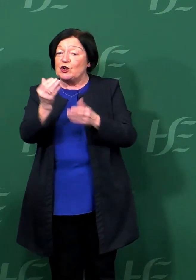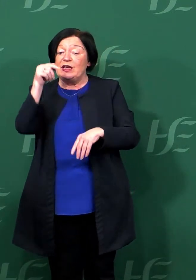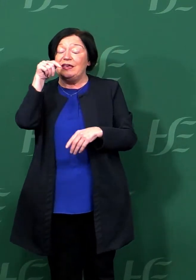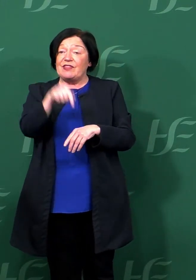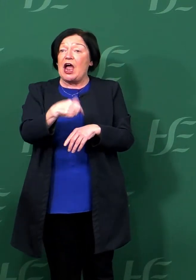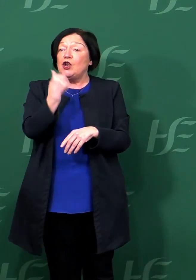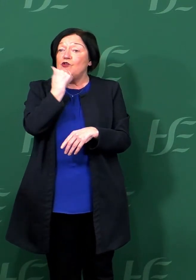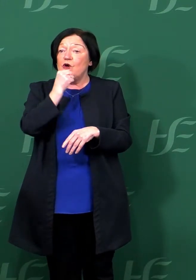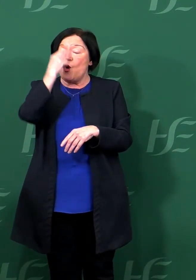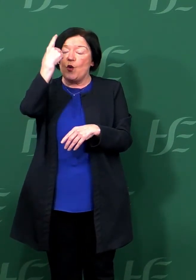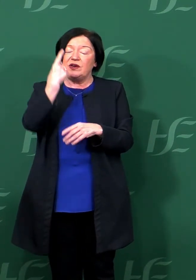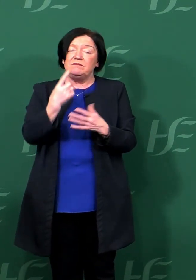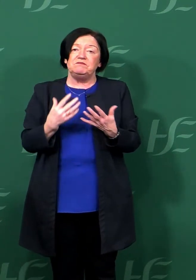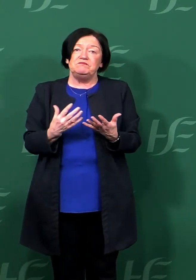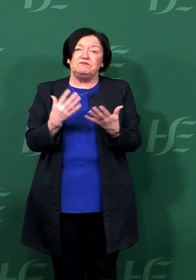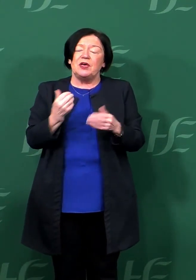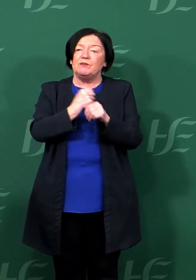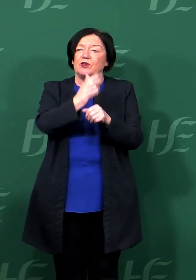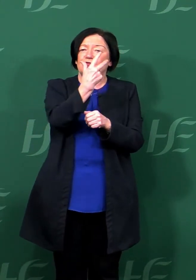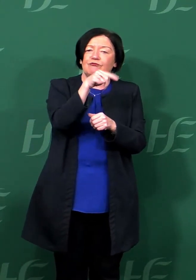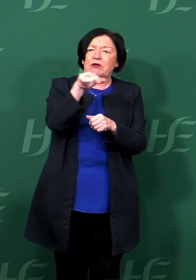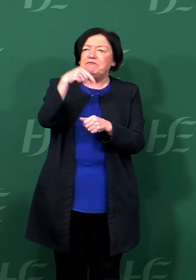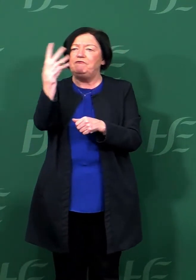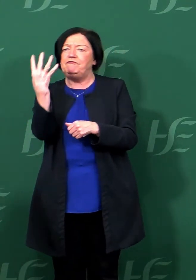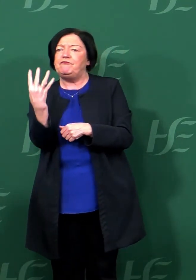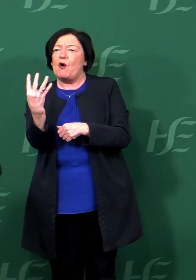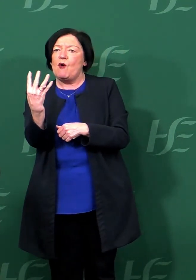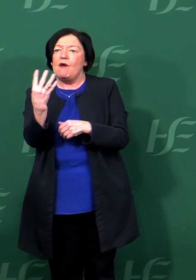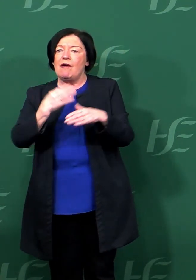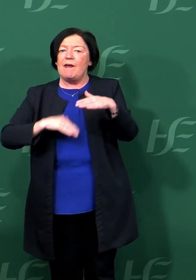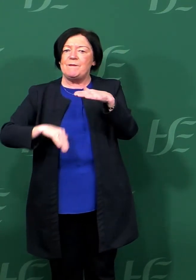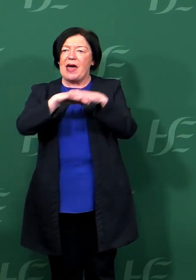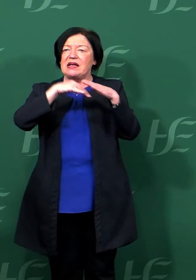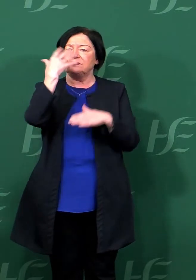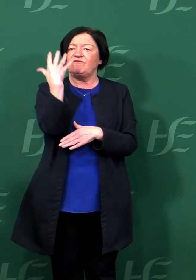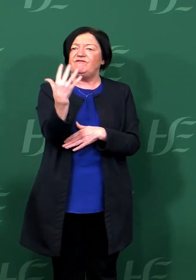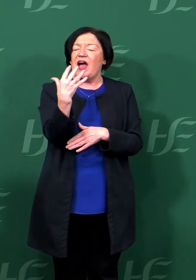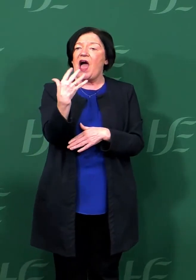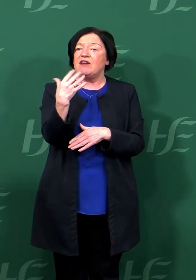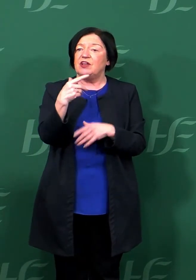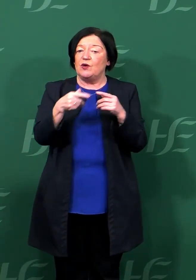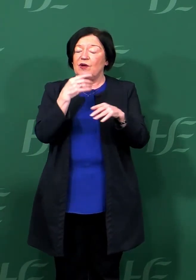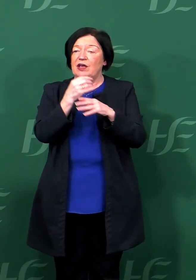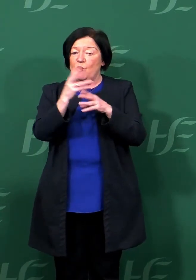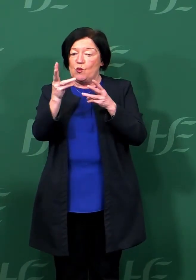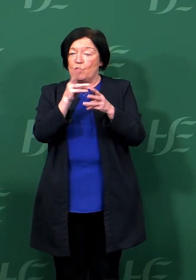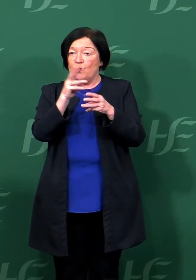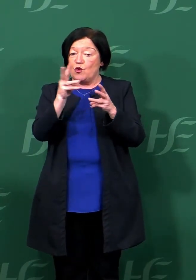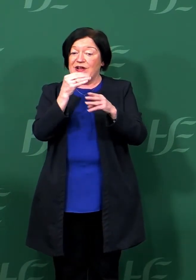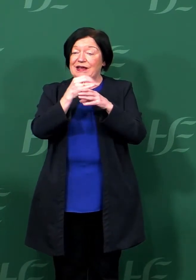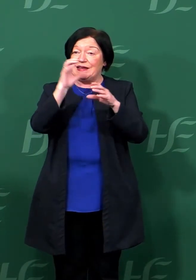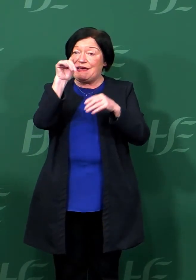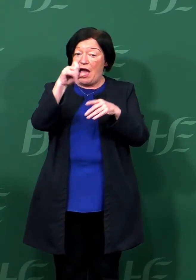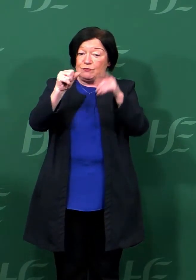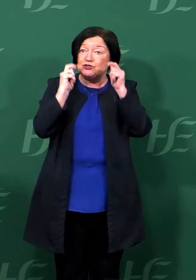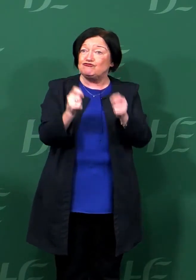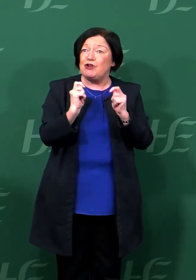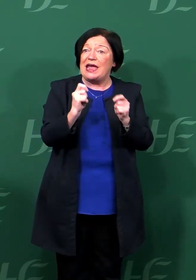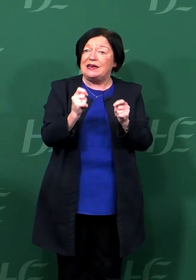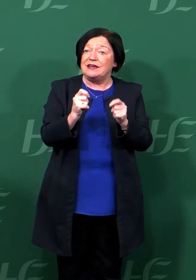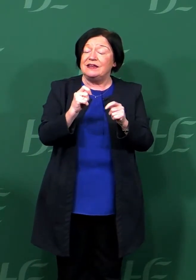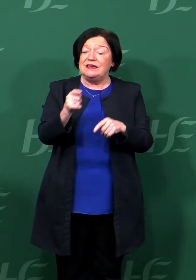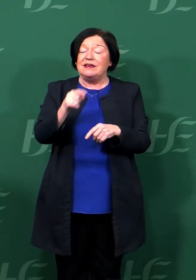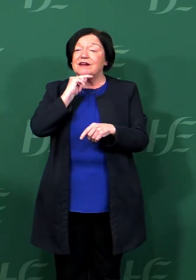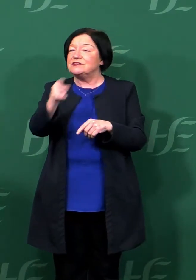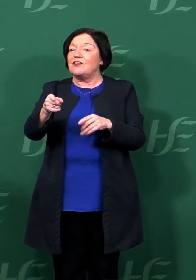that number, there were only about 3 or 4, a max of 5 that ever were CAMS trained. So our problem as a system is because